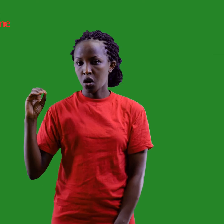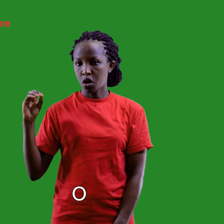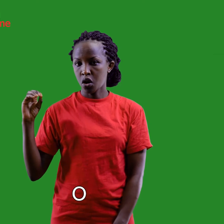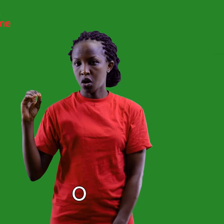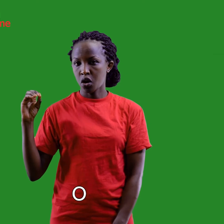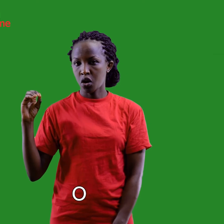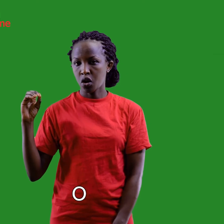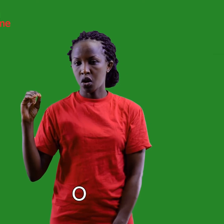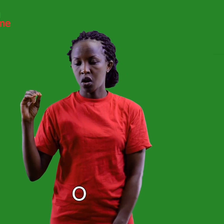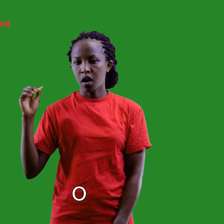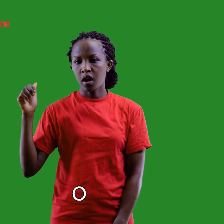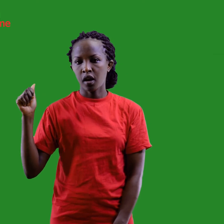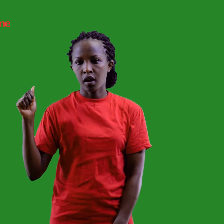O A